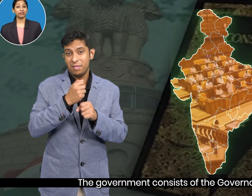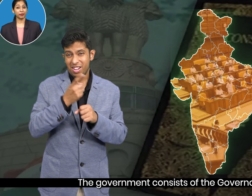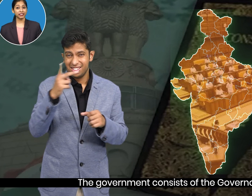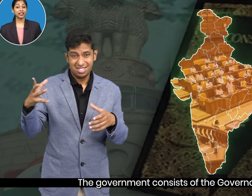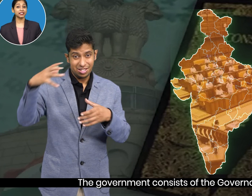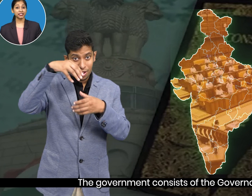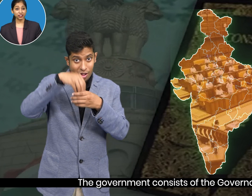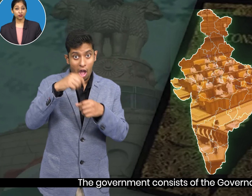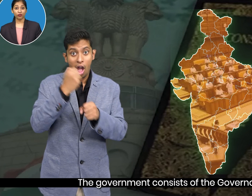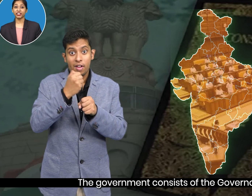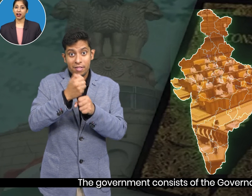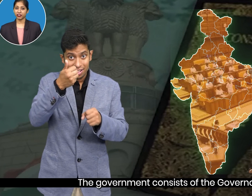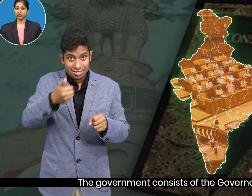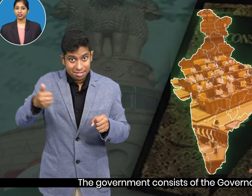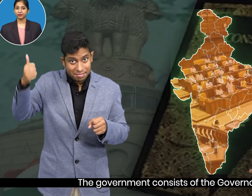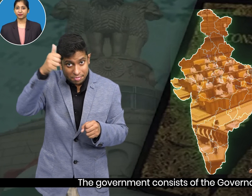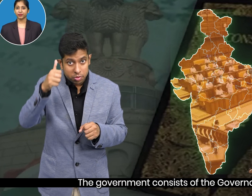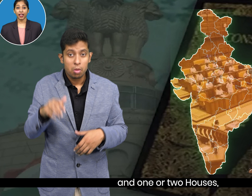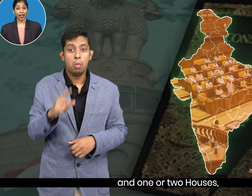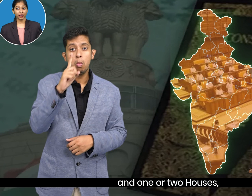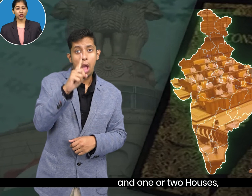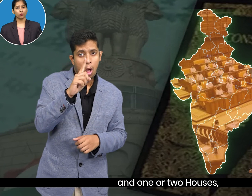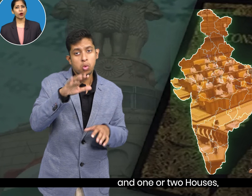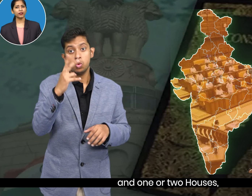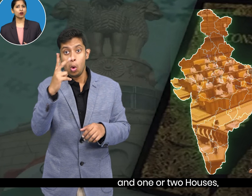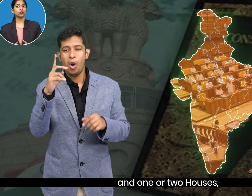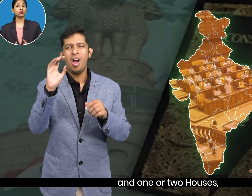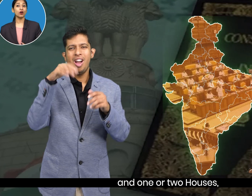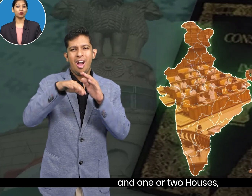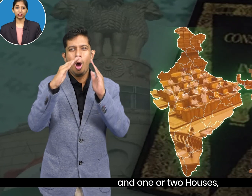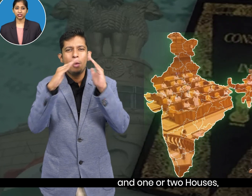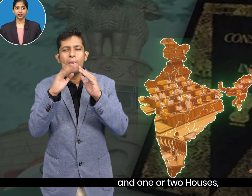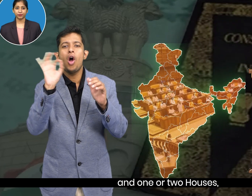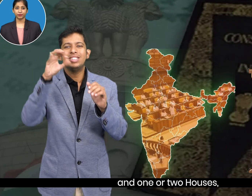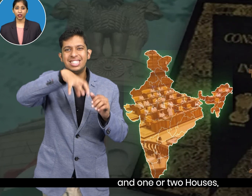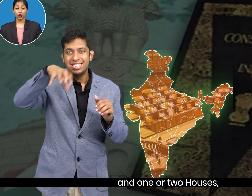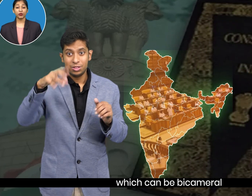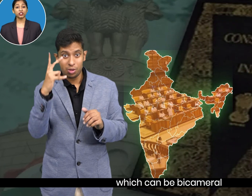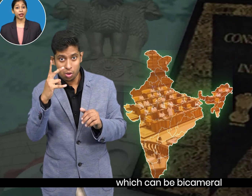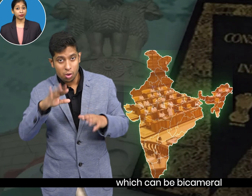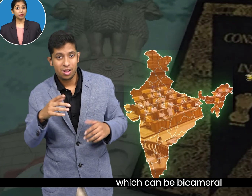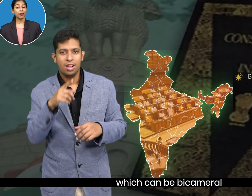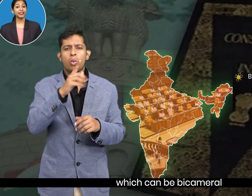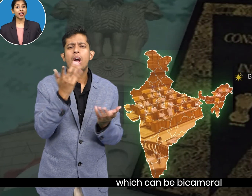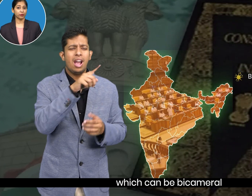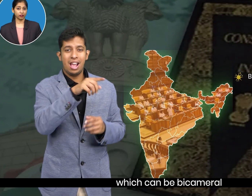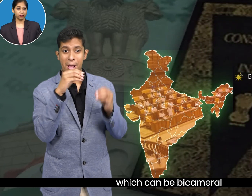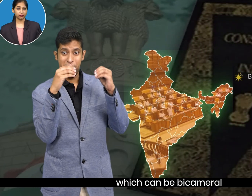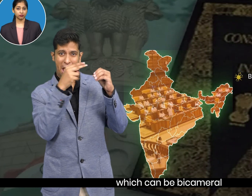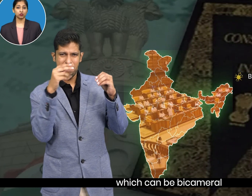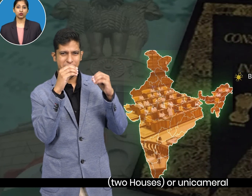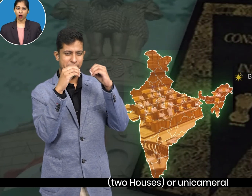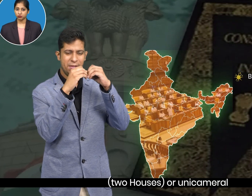The government consists of the governor and one or two houses, which can be